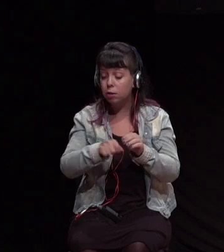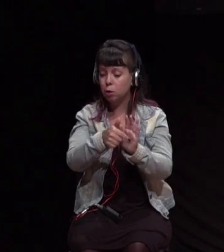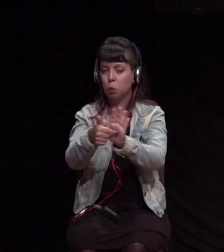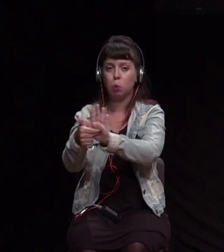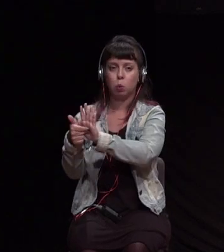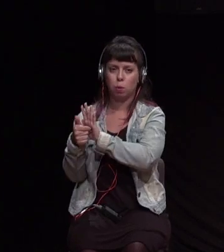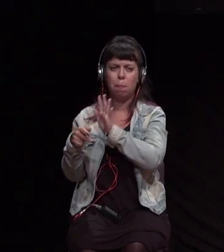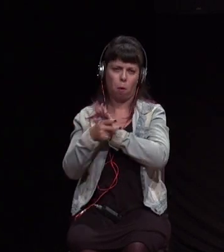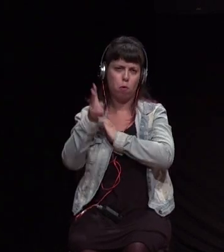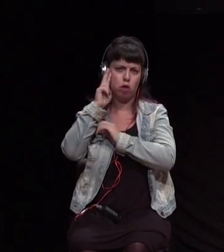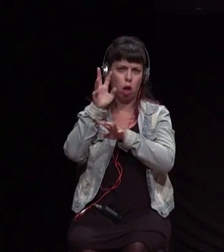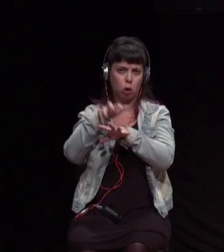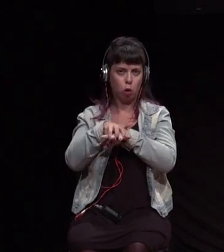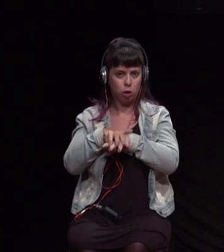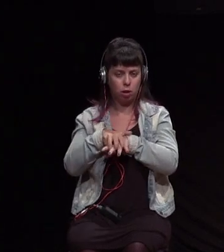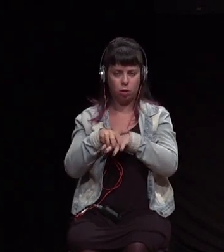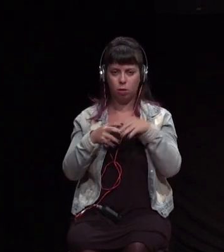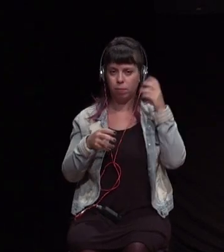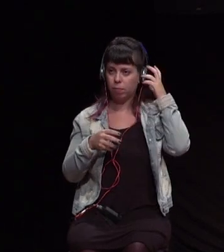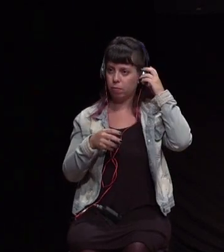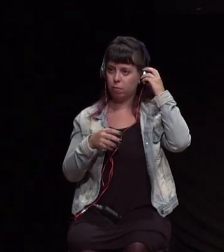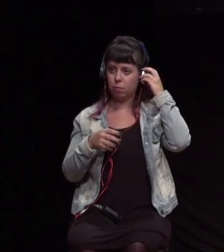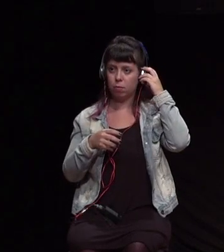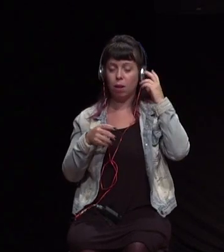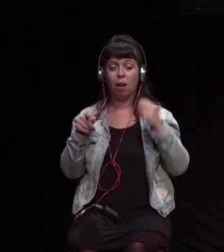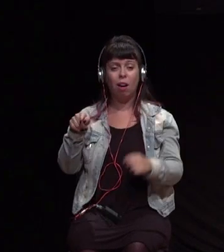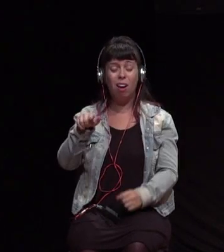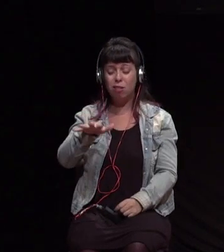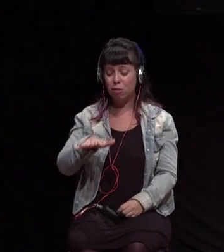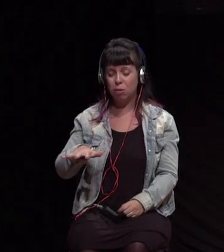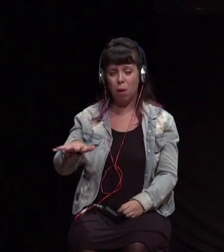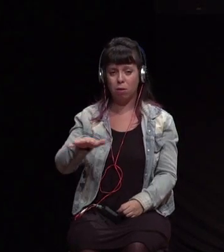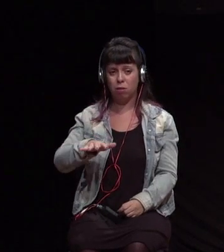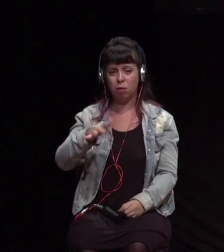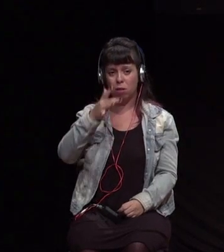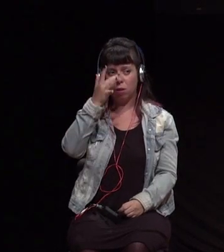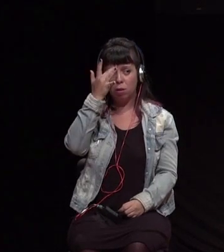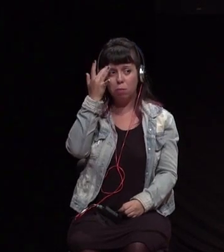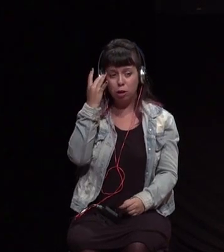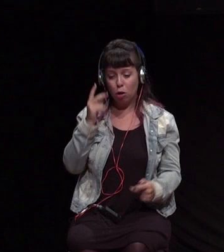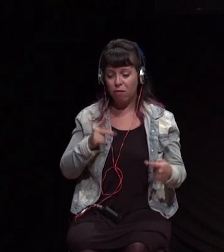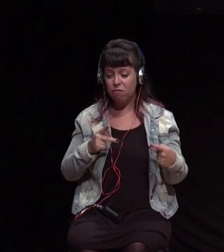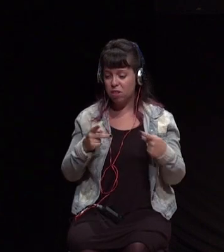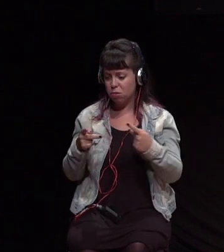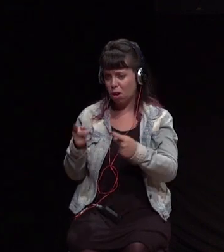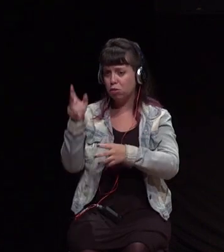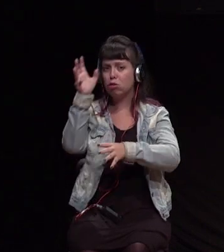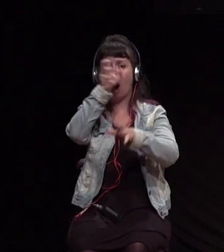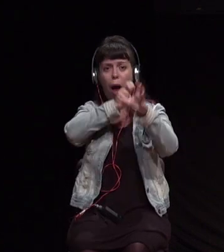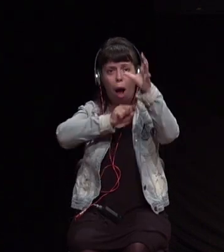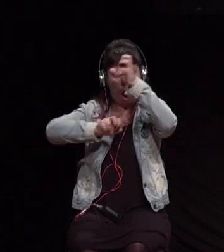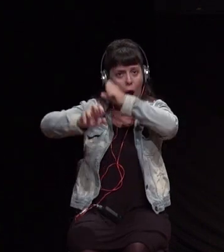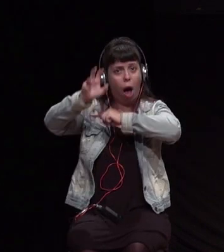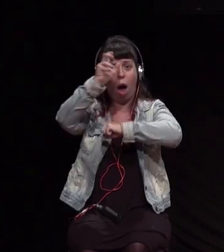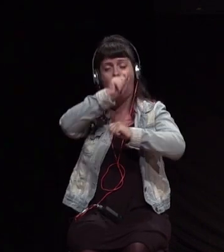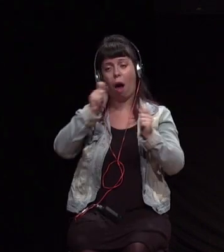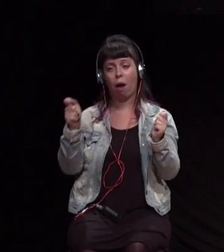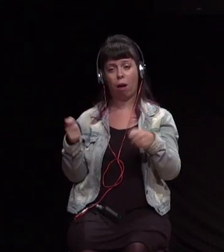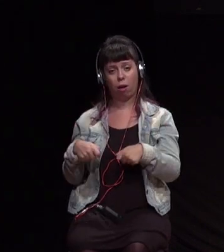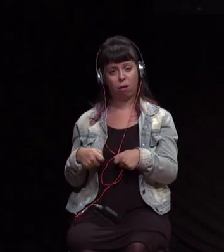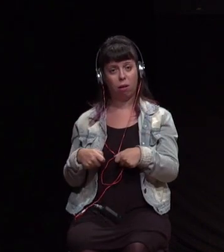space where visitors can learn quite a bit, but it then is a place